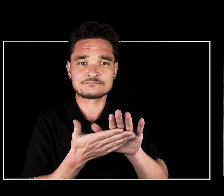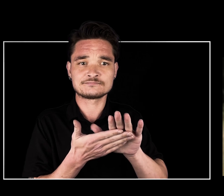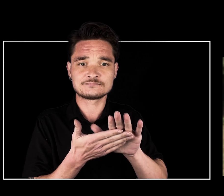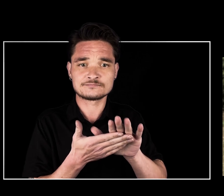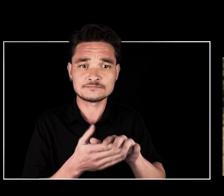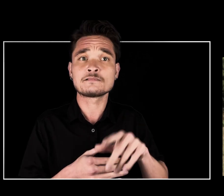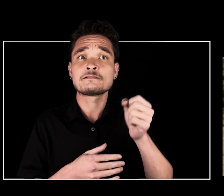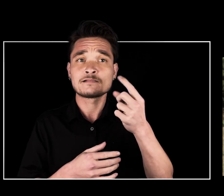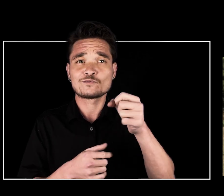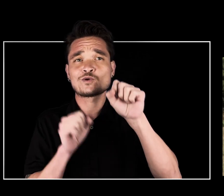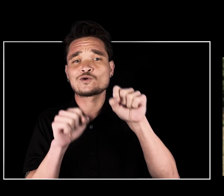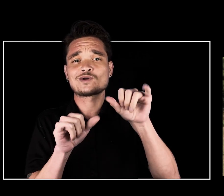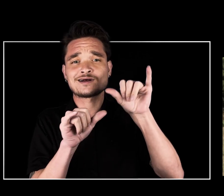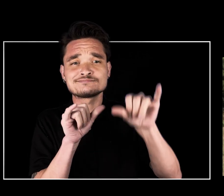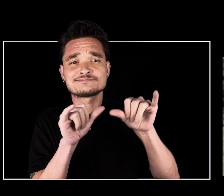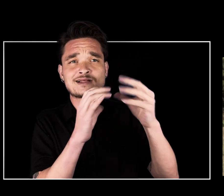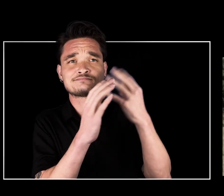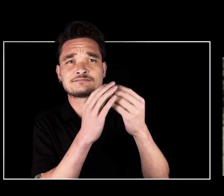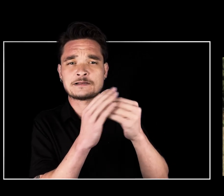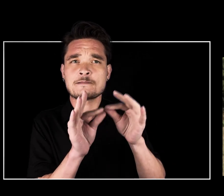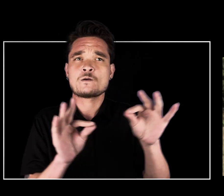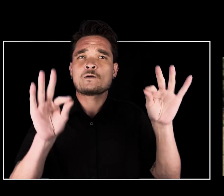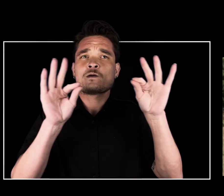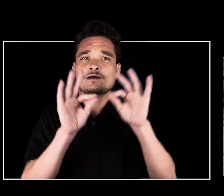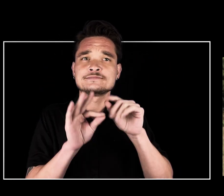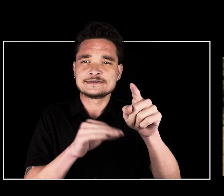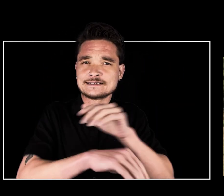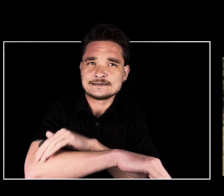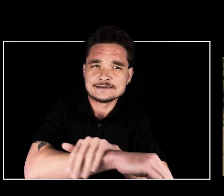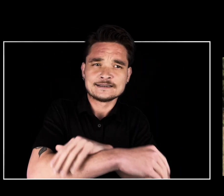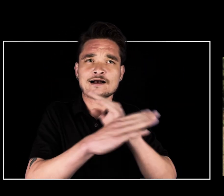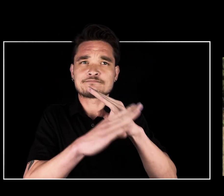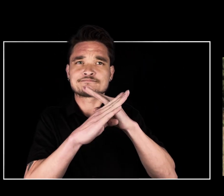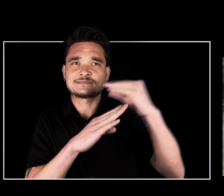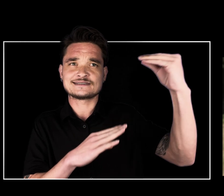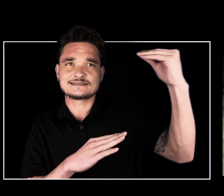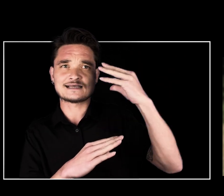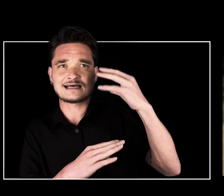You could be outside for quite a while, so wear extra layers and be prepared.